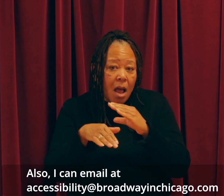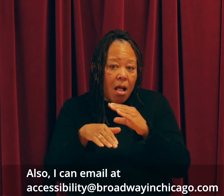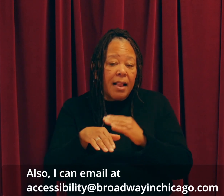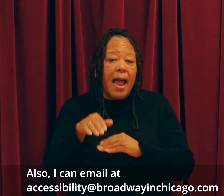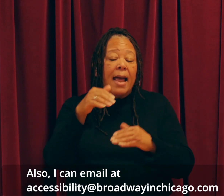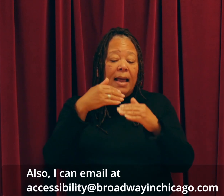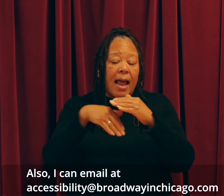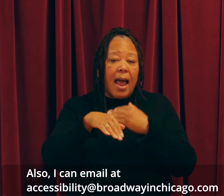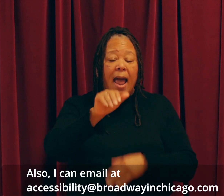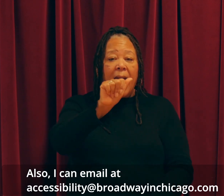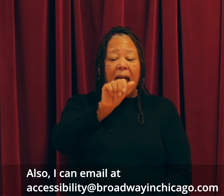I can also email